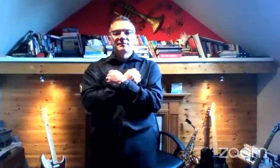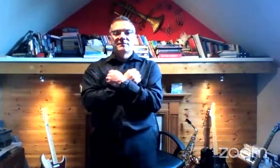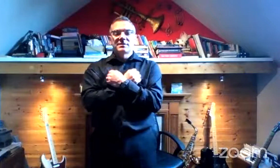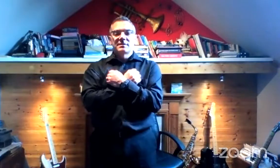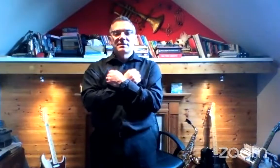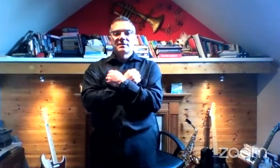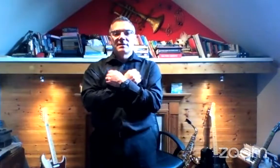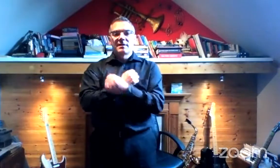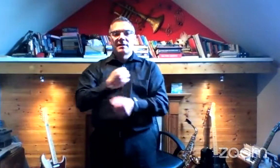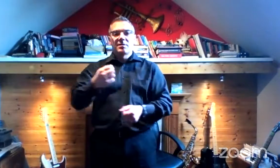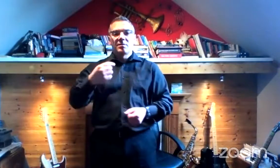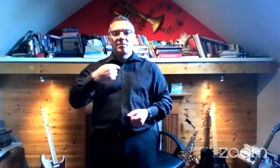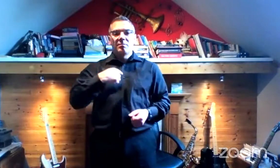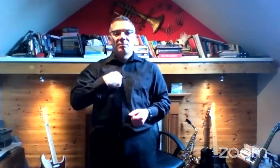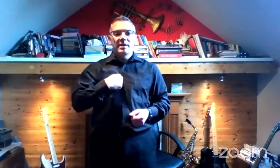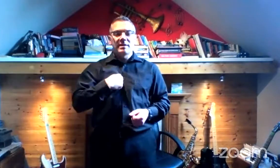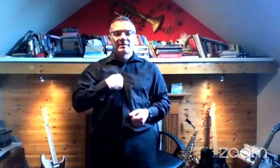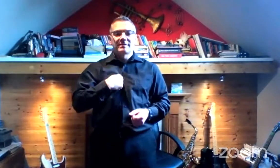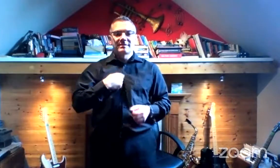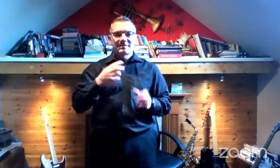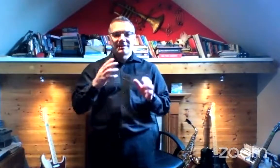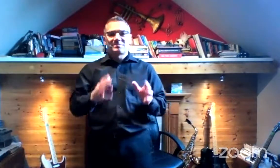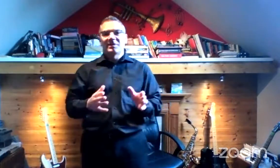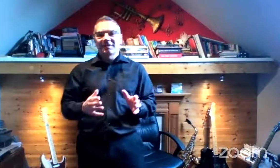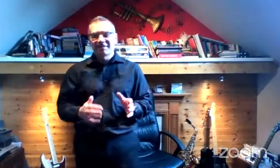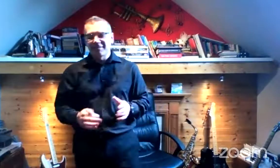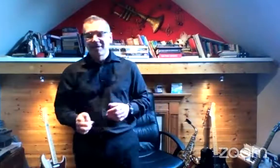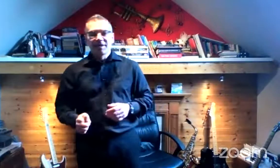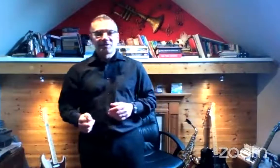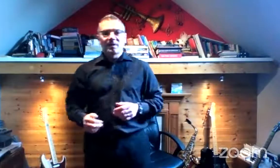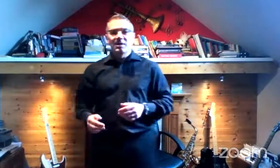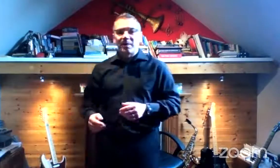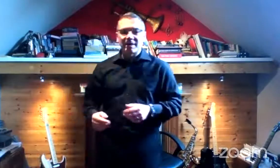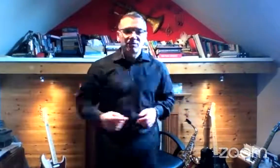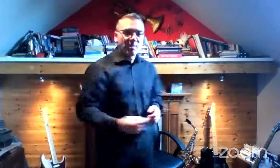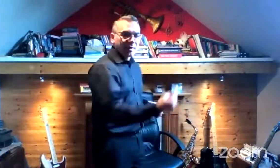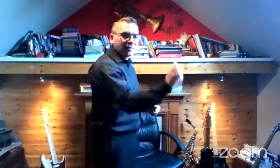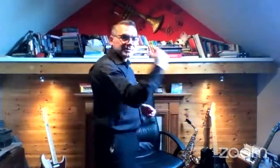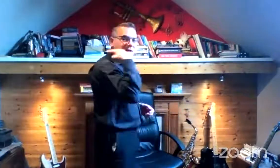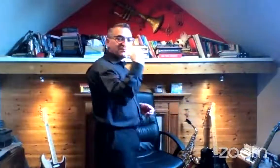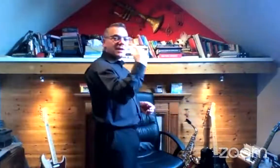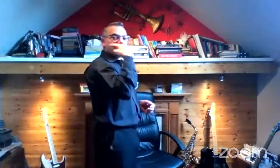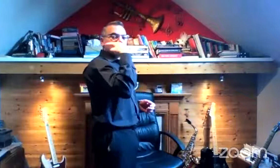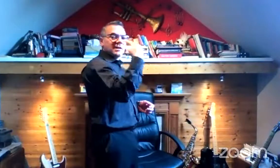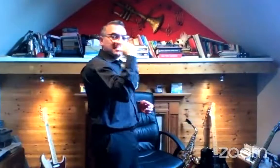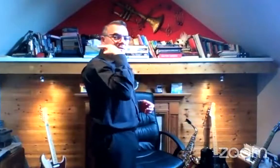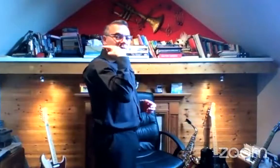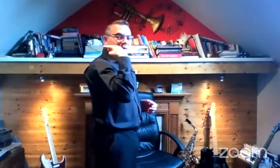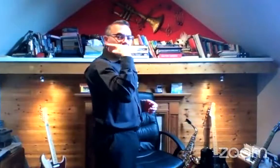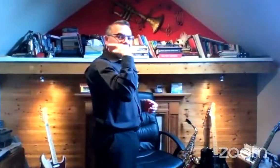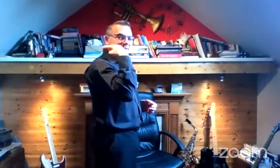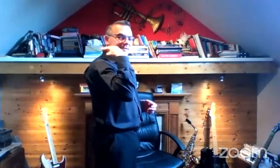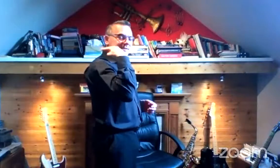loved me. Let's break that down. So in the past, remember our timeline. So in the past,